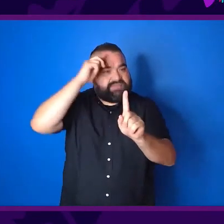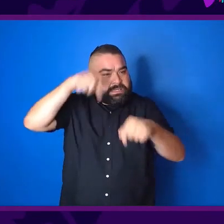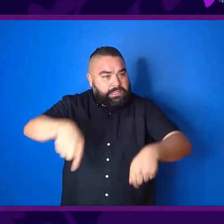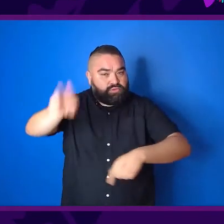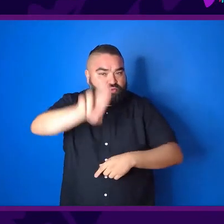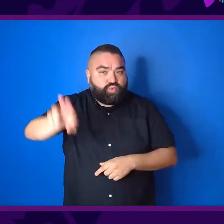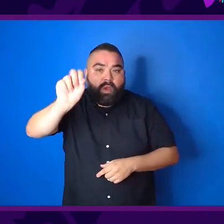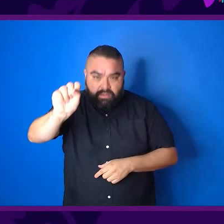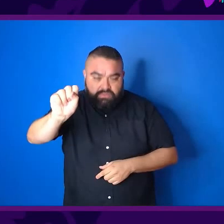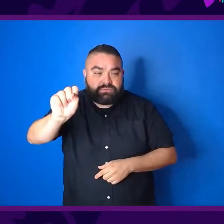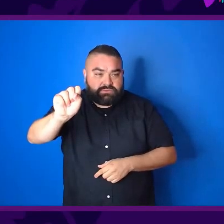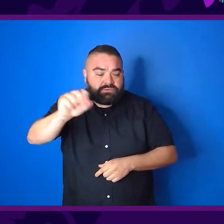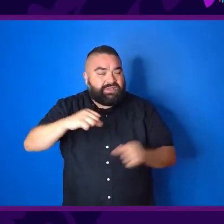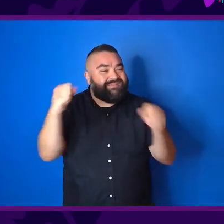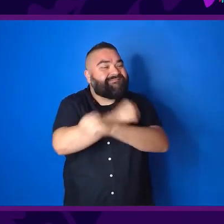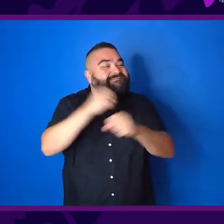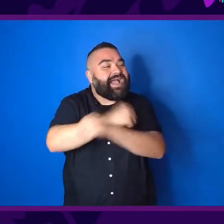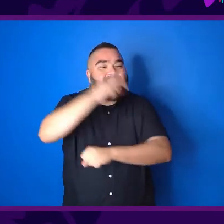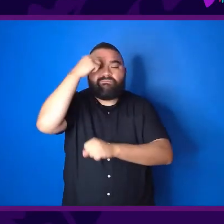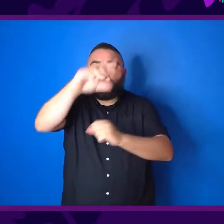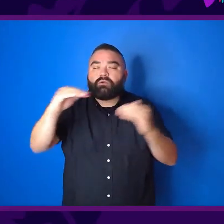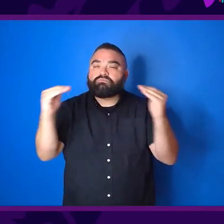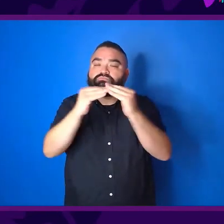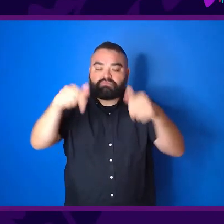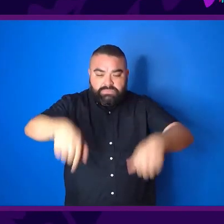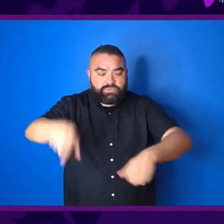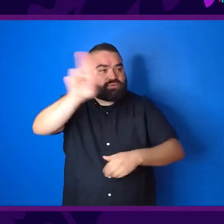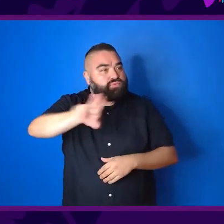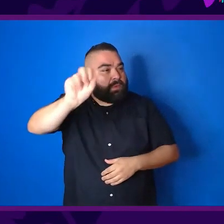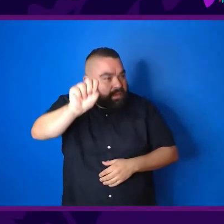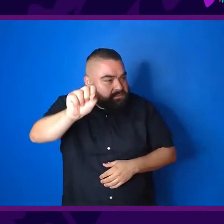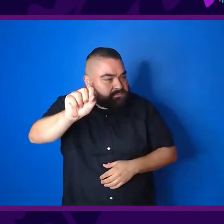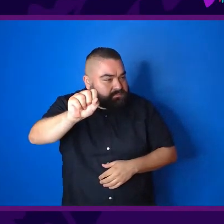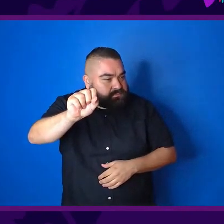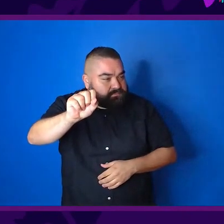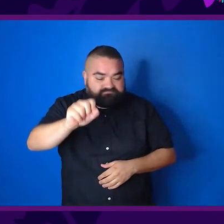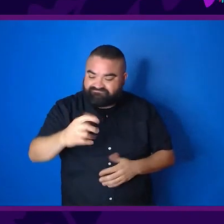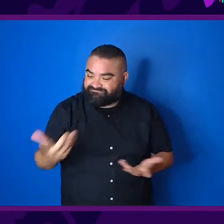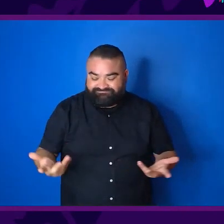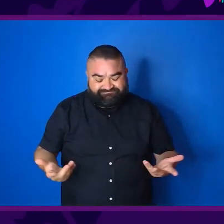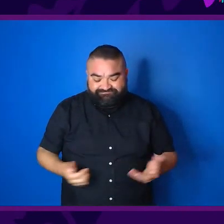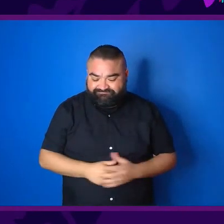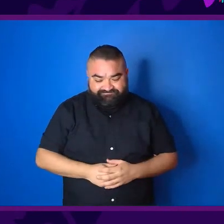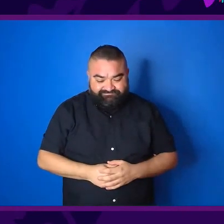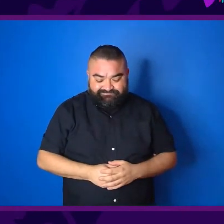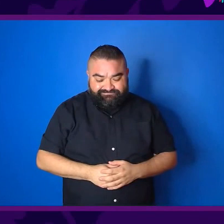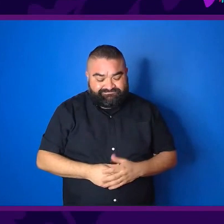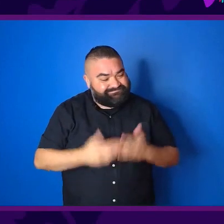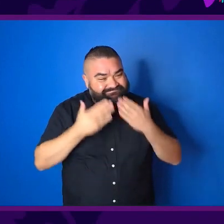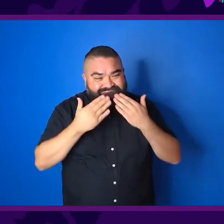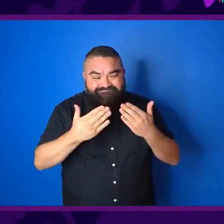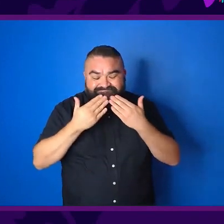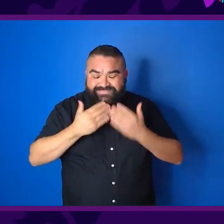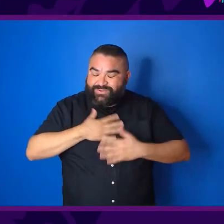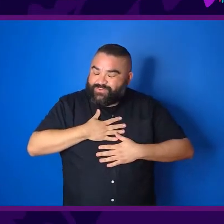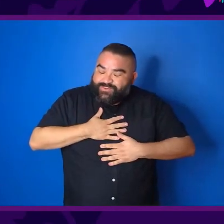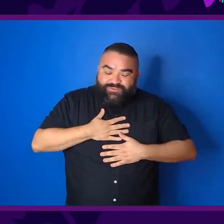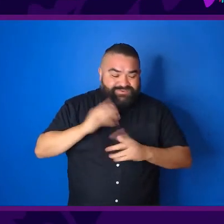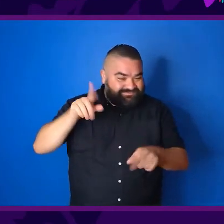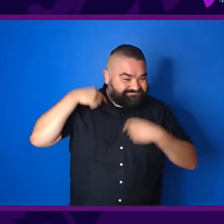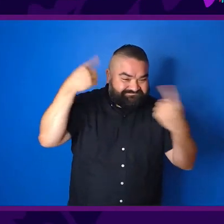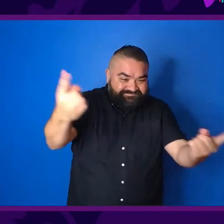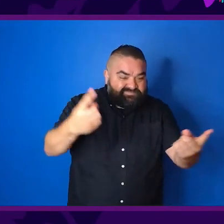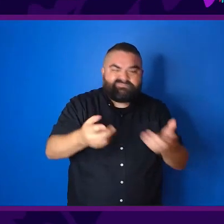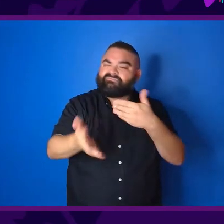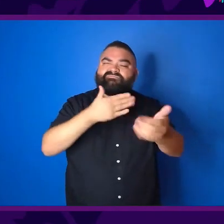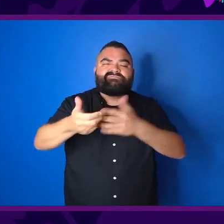for justice in this country. And that's what I always appreciated about that. Whether we were on picket lines, where we were on marches